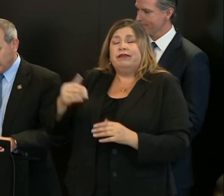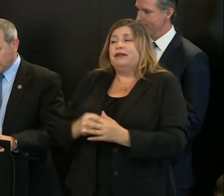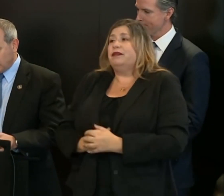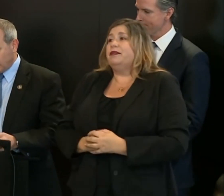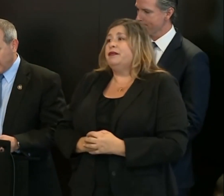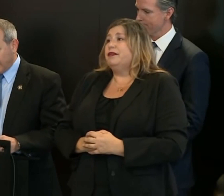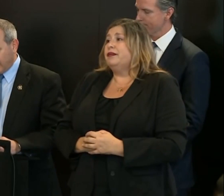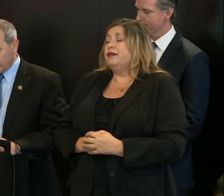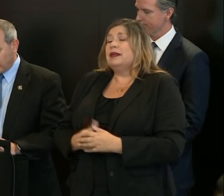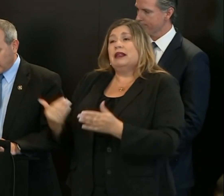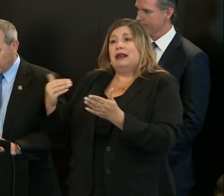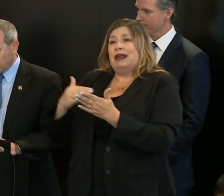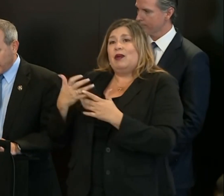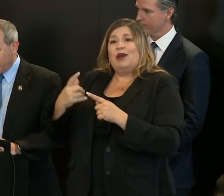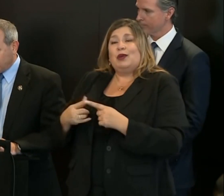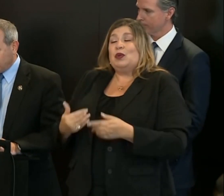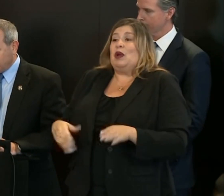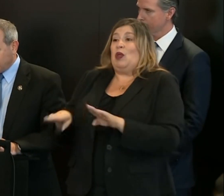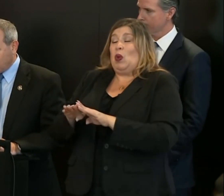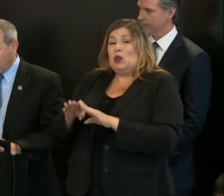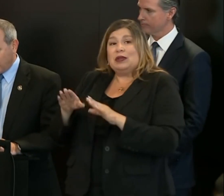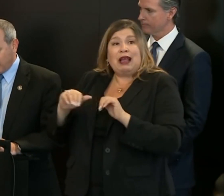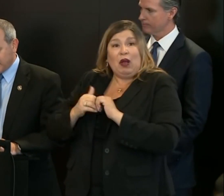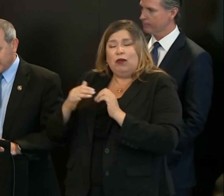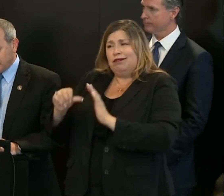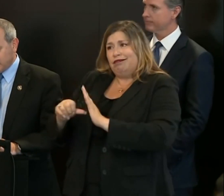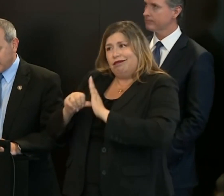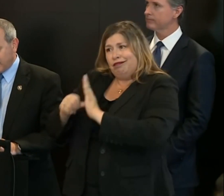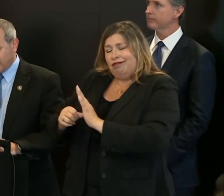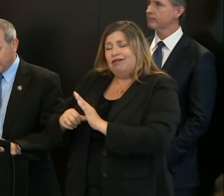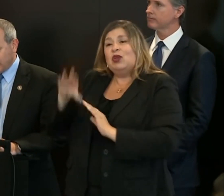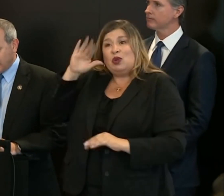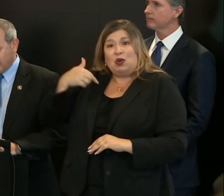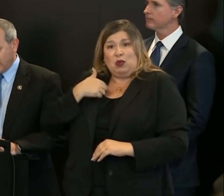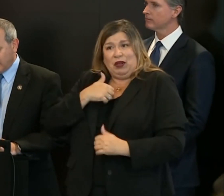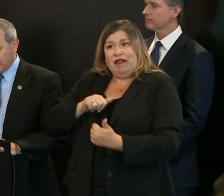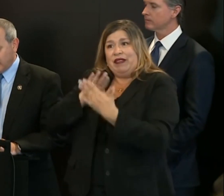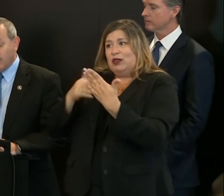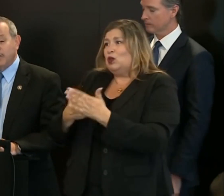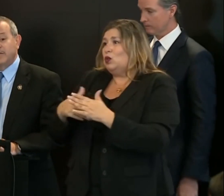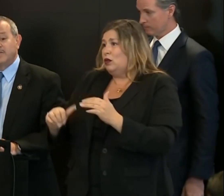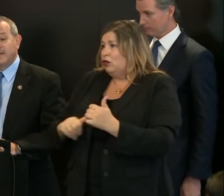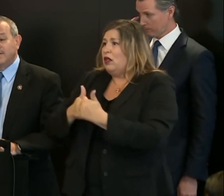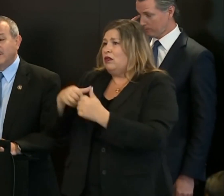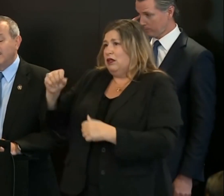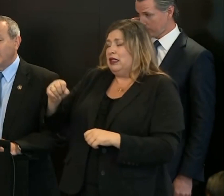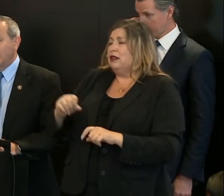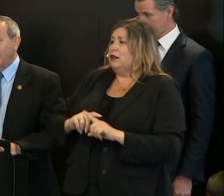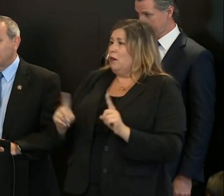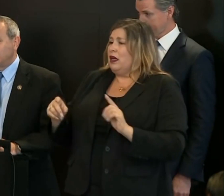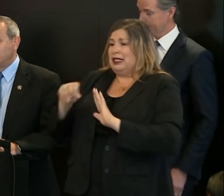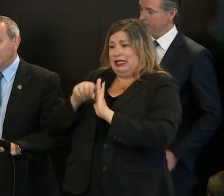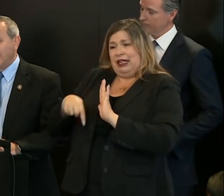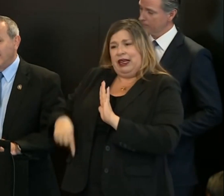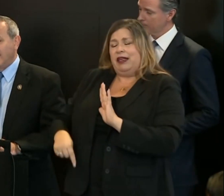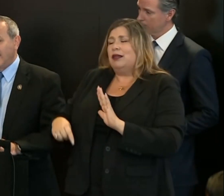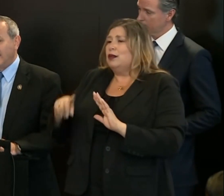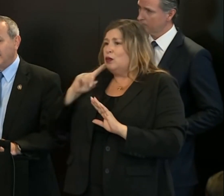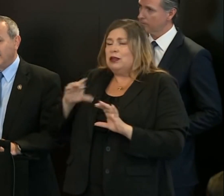months. So again, I just want to close by emphasizing that while we face this new challenge, we need to know that the state is taking every